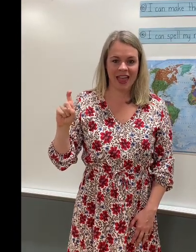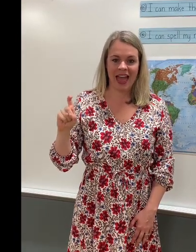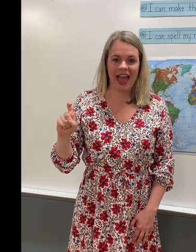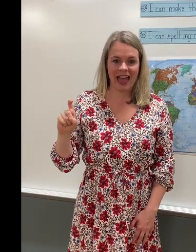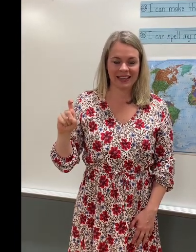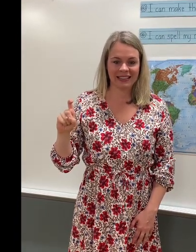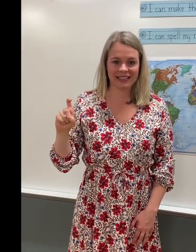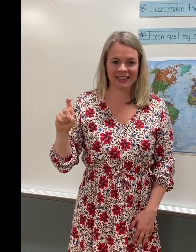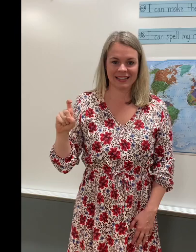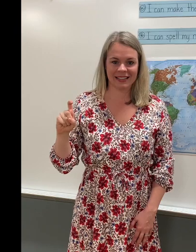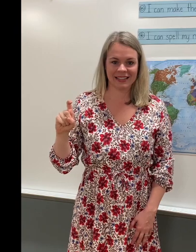X,